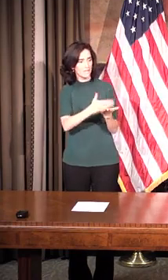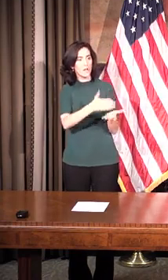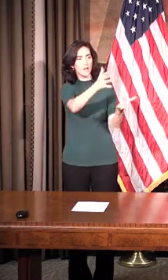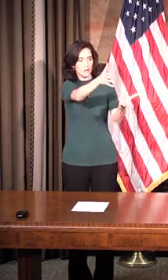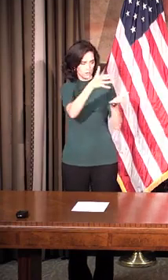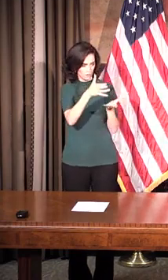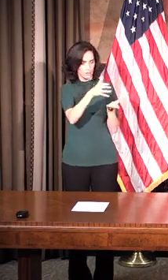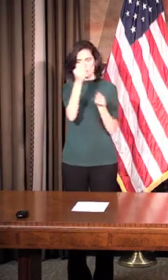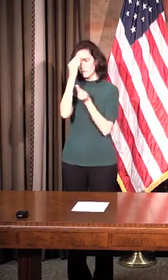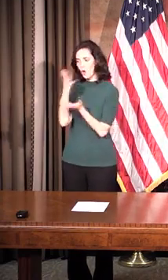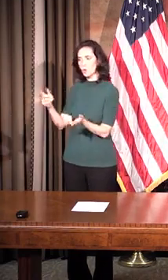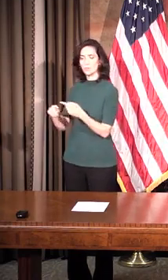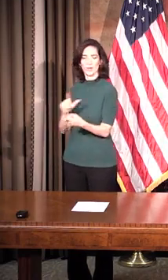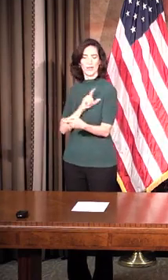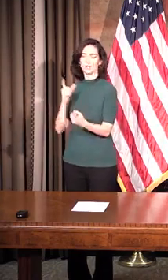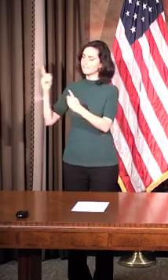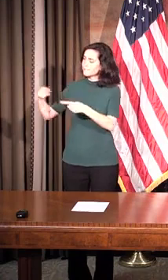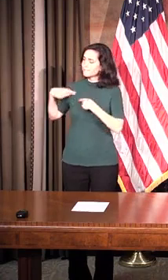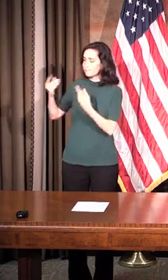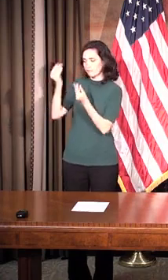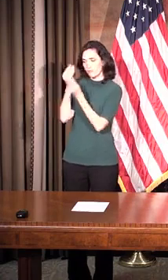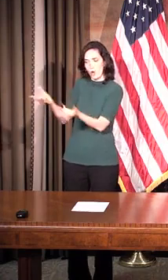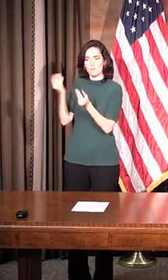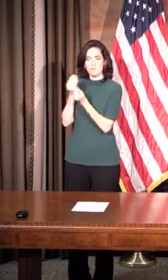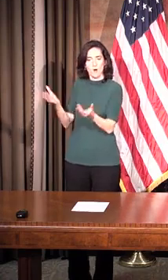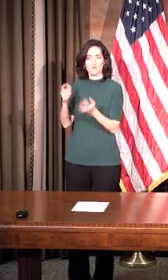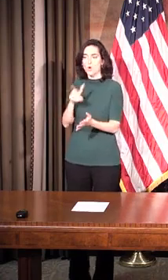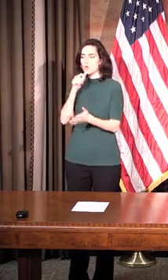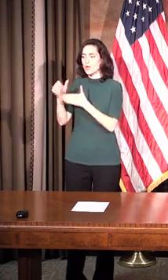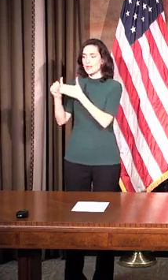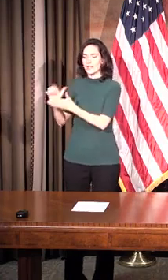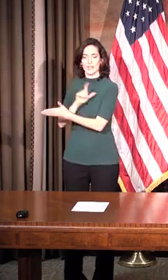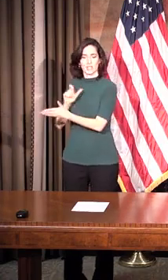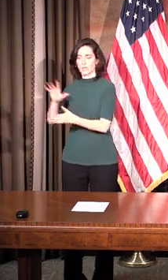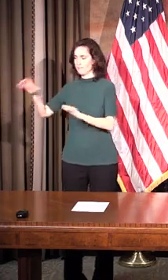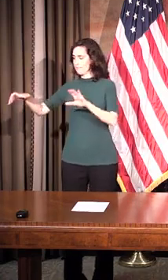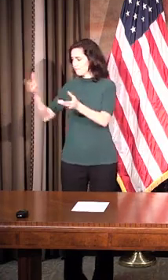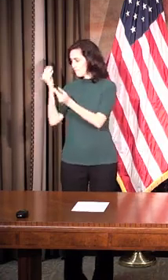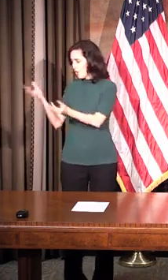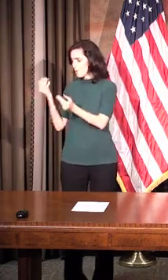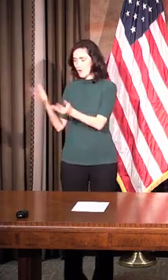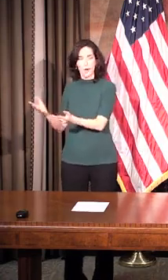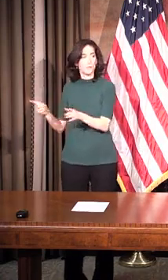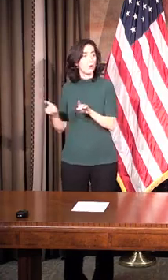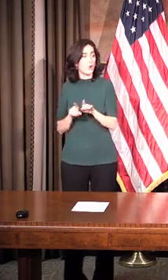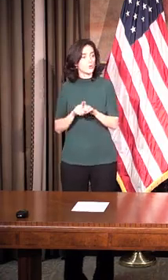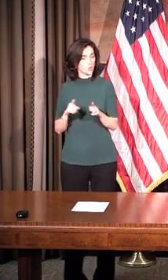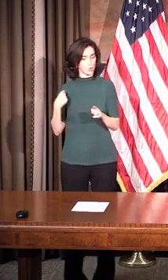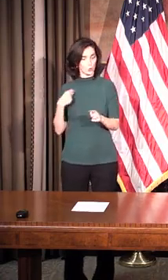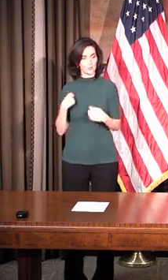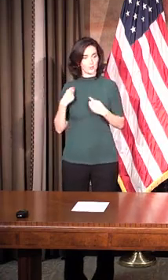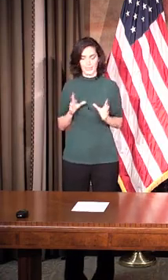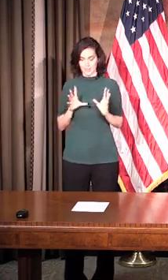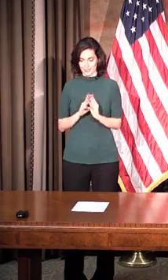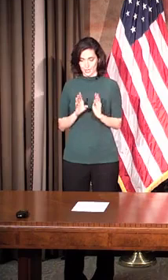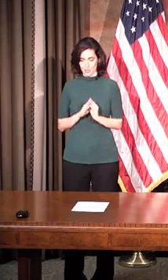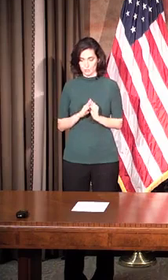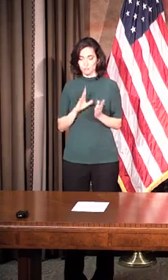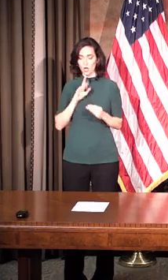and legislative leadership from the very beginning. And we have included them in sessions when we talk about